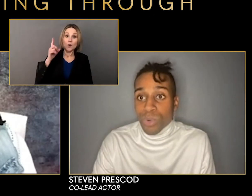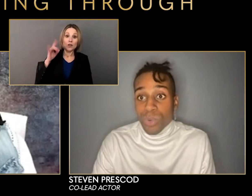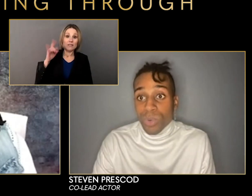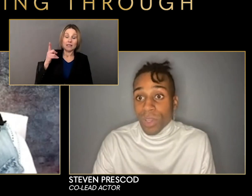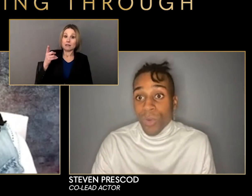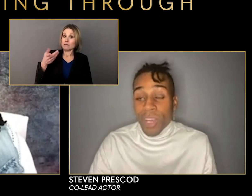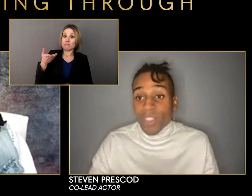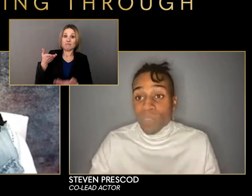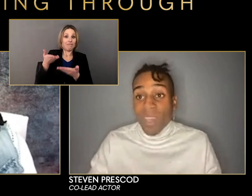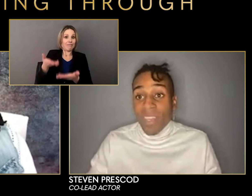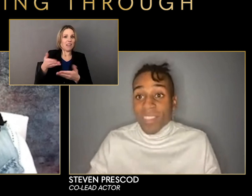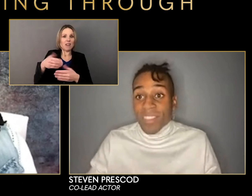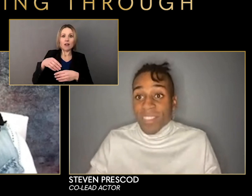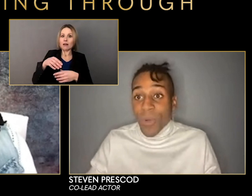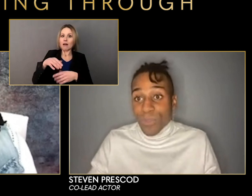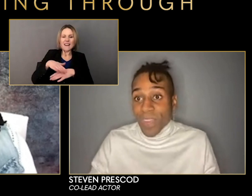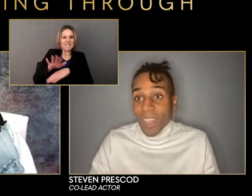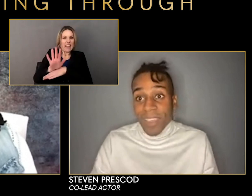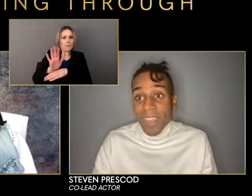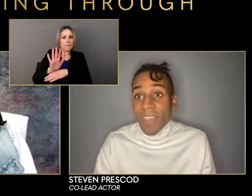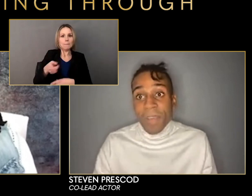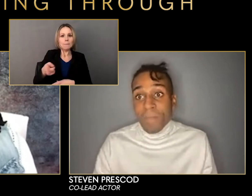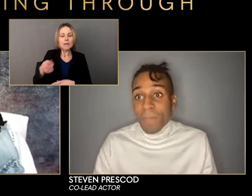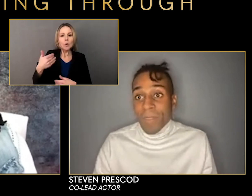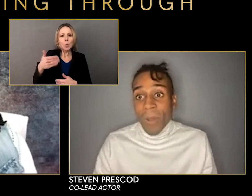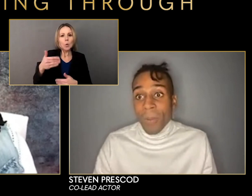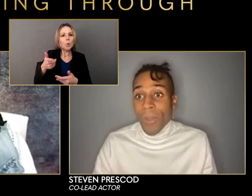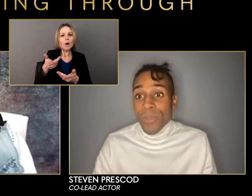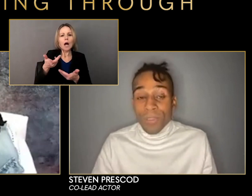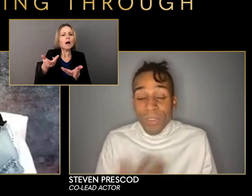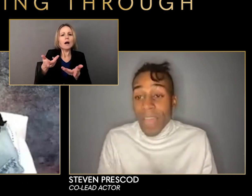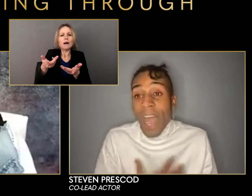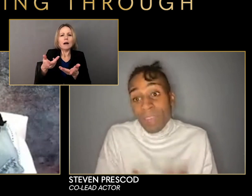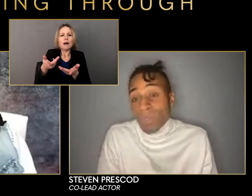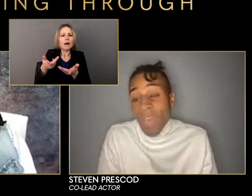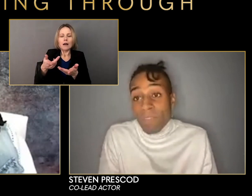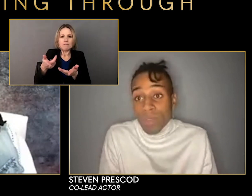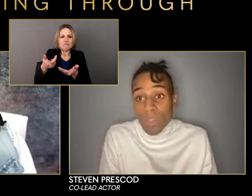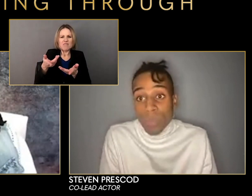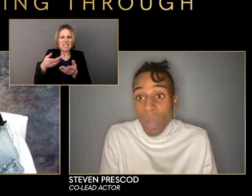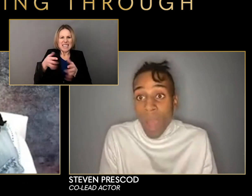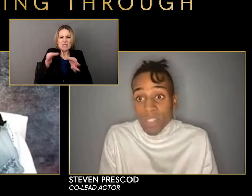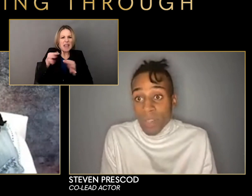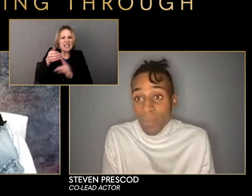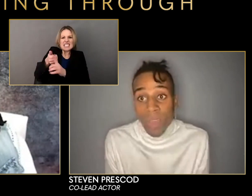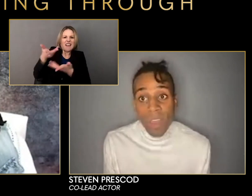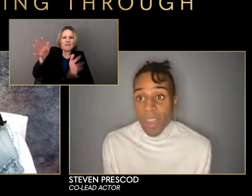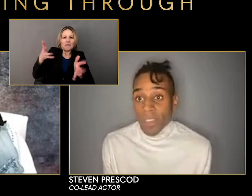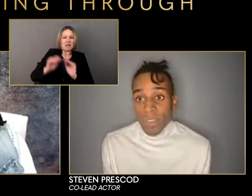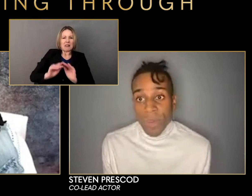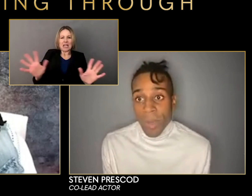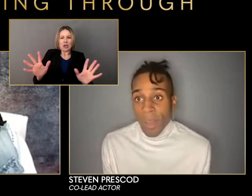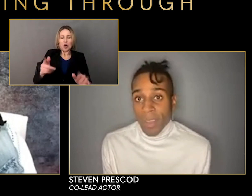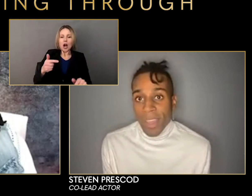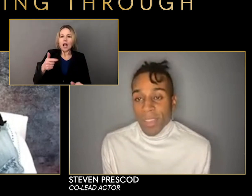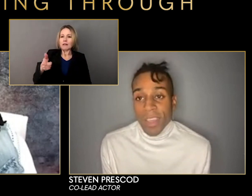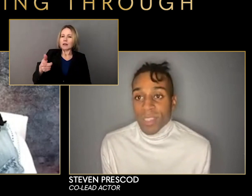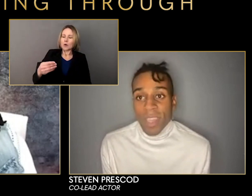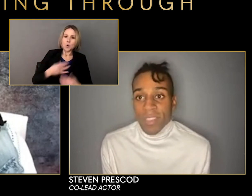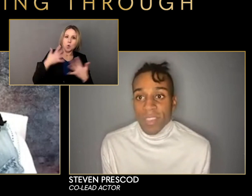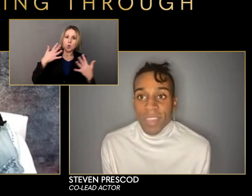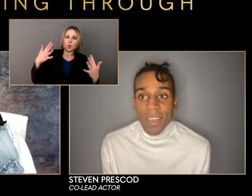Feeling Through already explains itself. Like, you could feel it. I felt it when I watched him. So